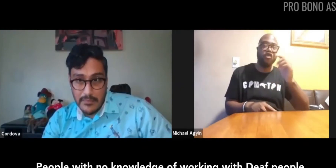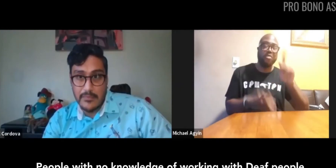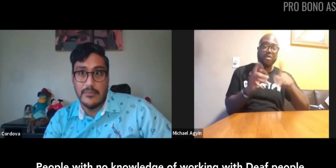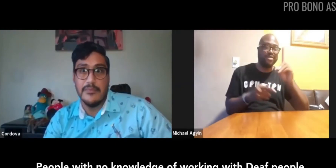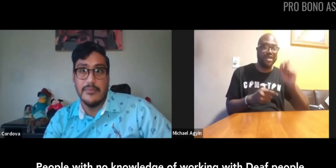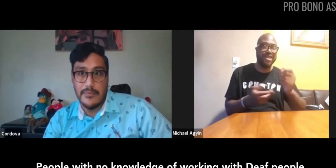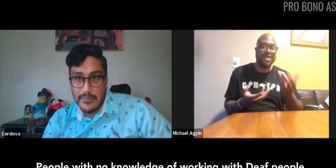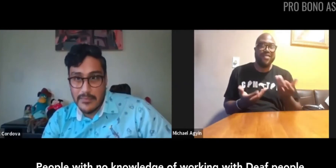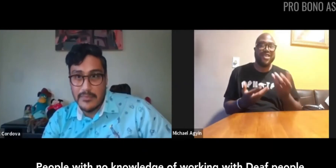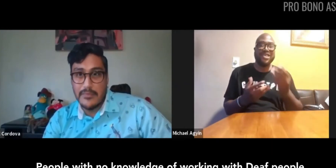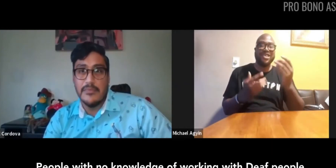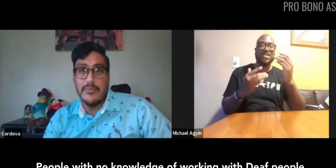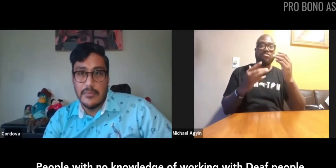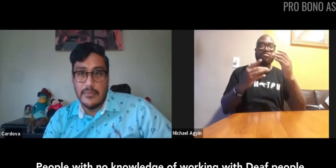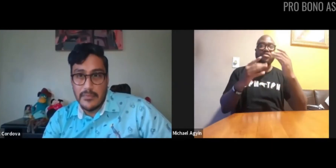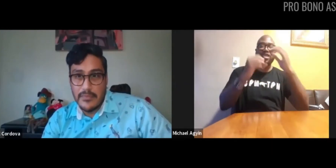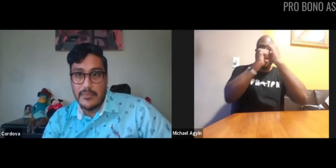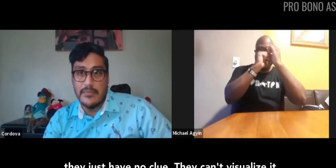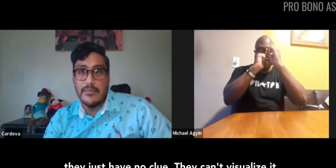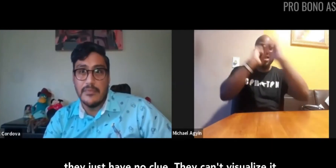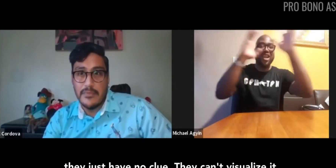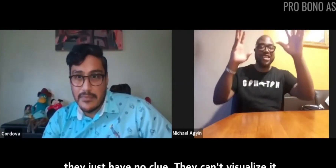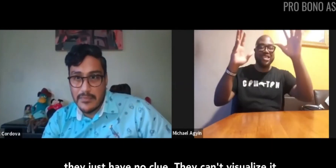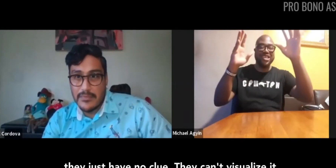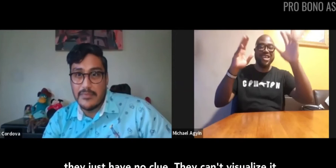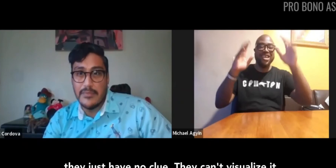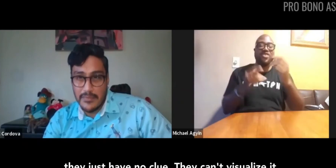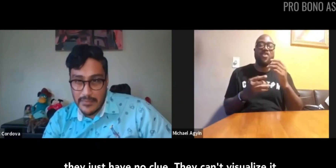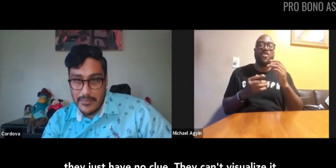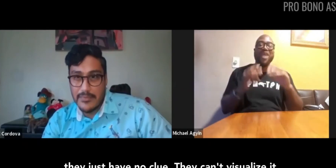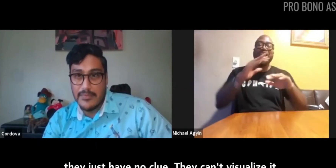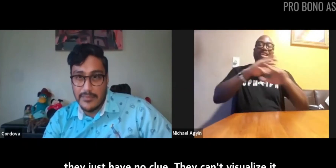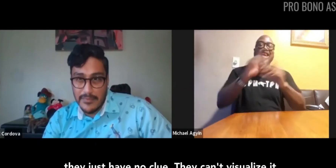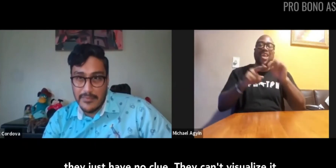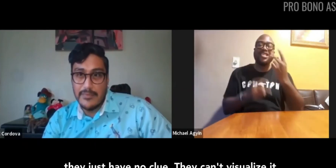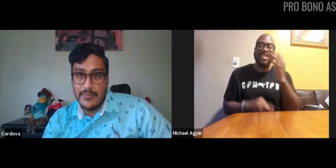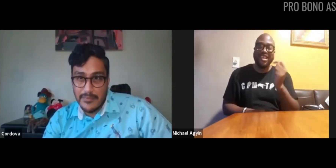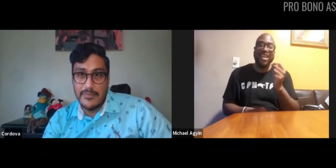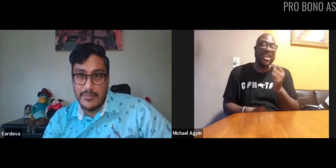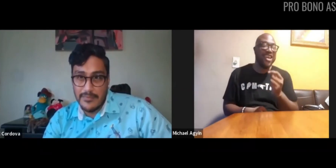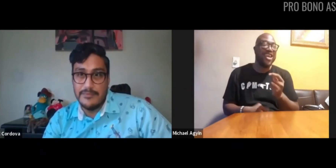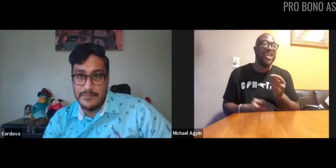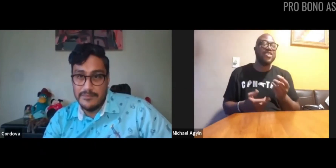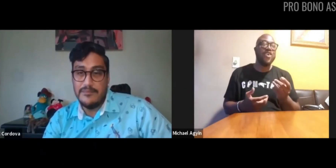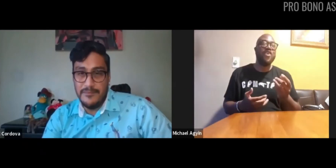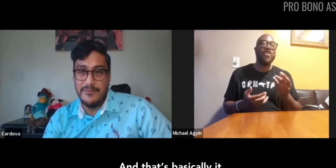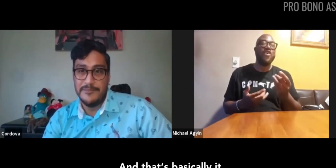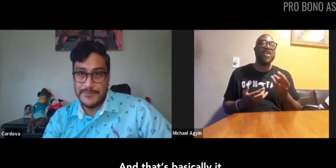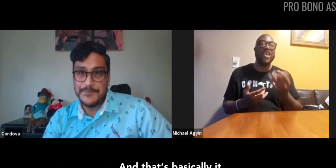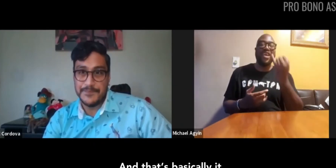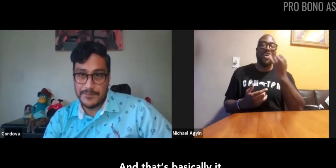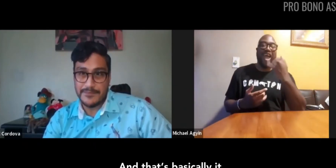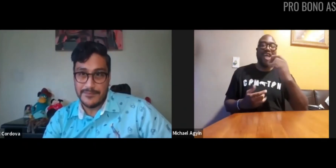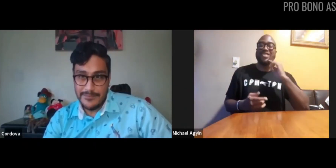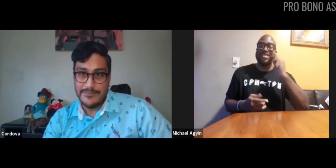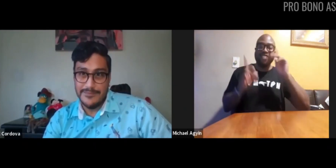People with no knowledge of working with deaf people, they just have no clue. They can't visualize it. And that's